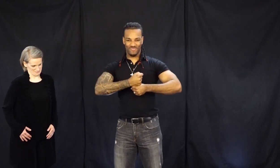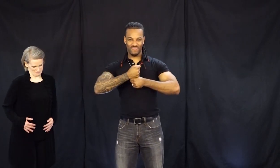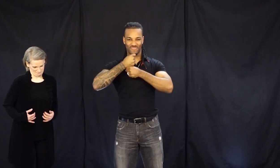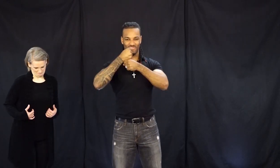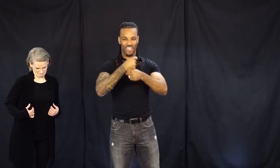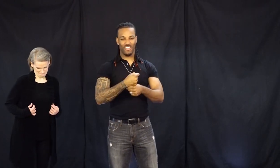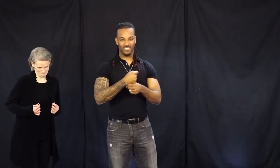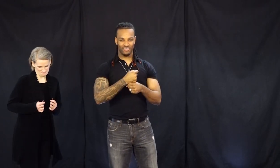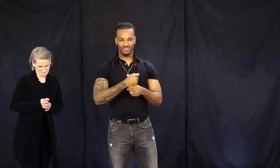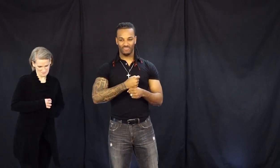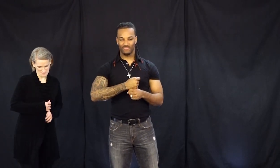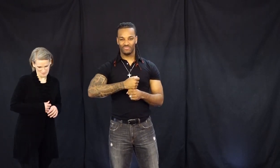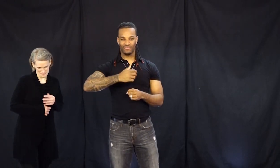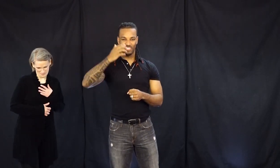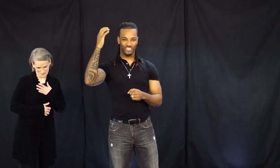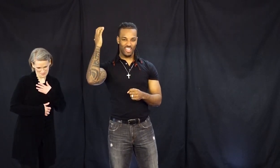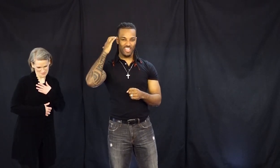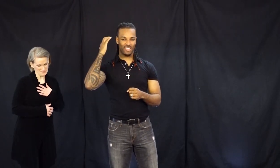maid of honor, Angelica